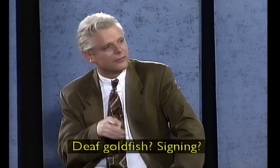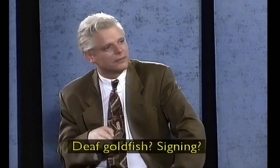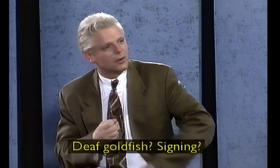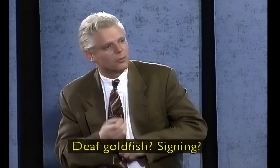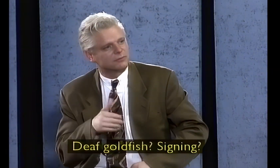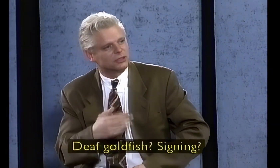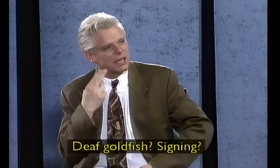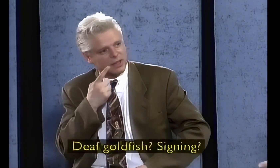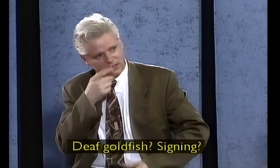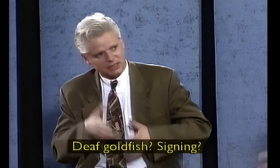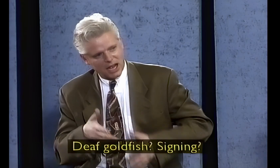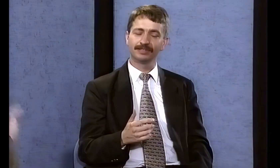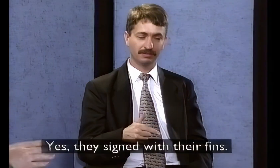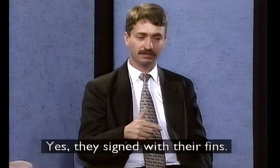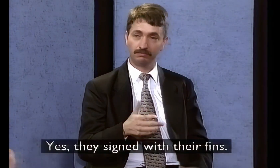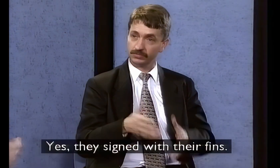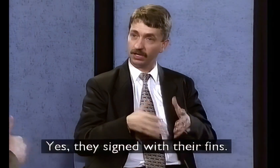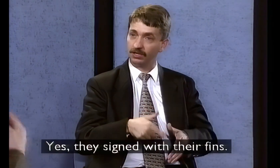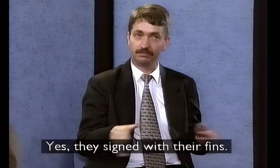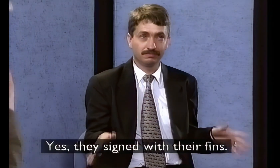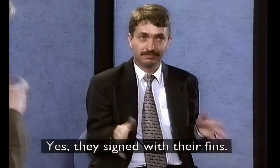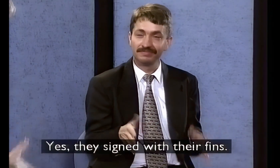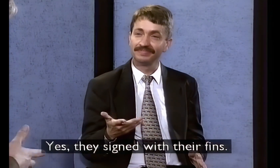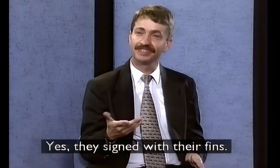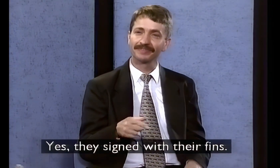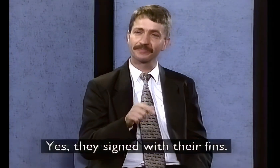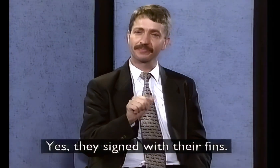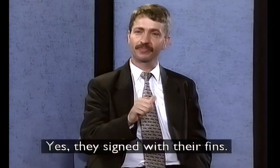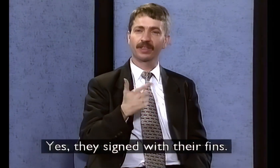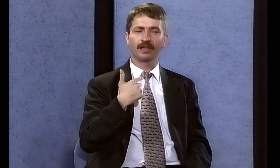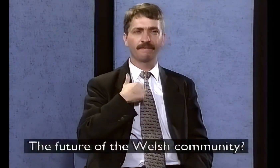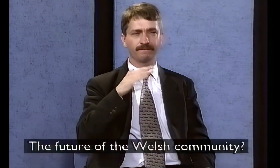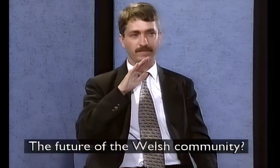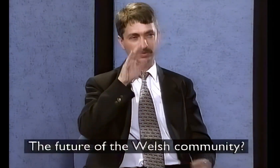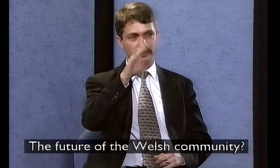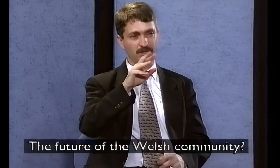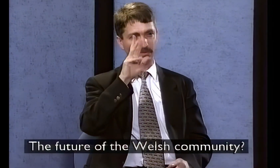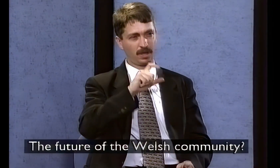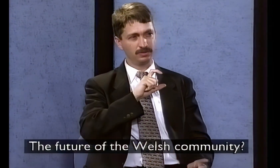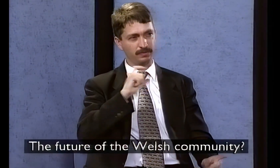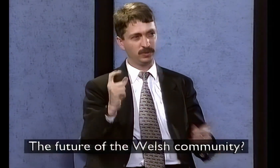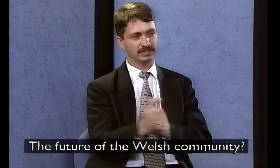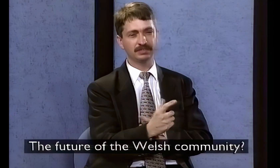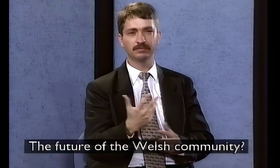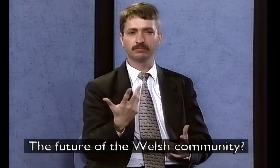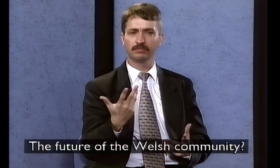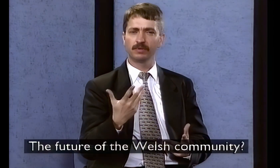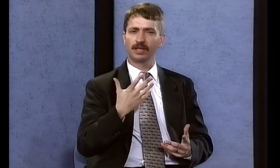What, deaf goldfish? Signing, were they? Yes, they sang with their fins, right? Now, the future of the Welsh